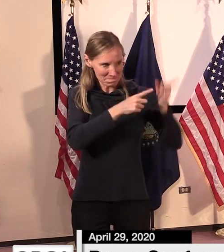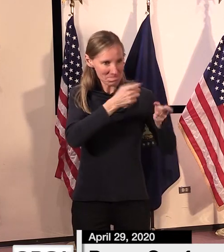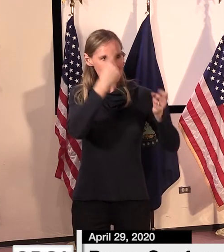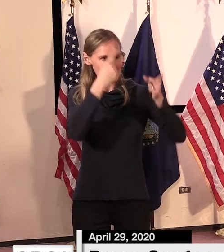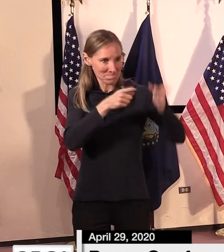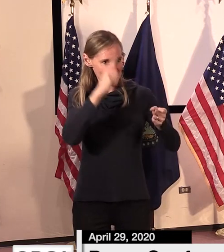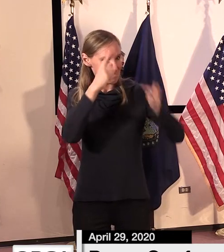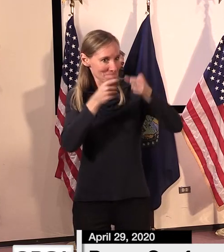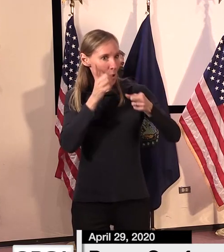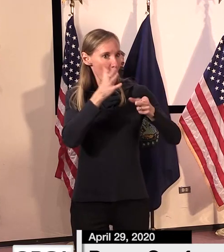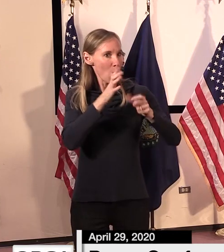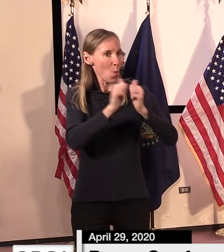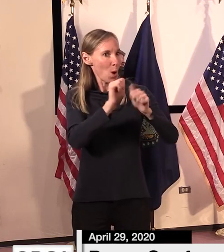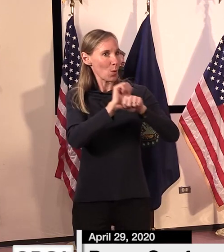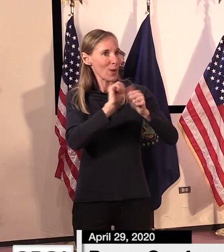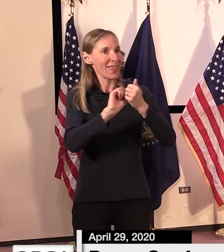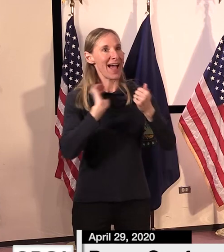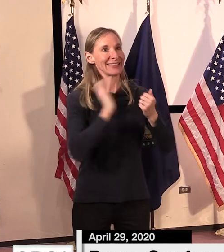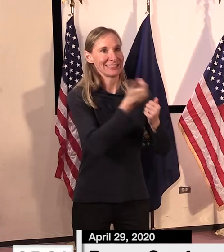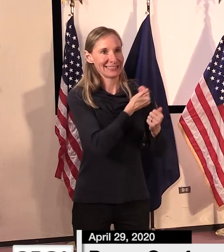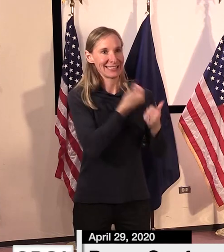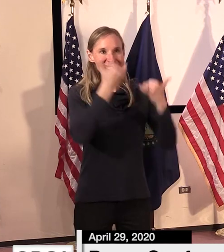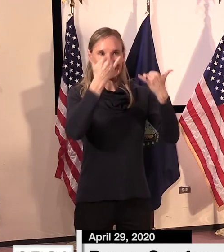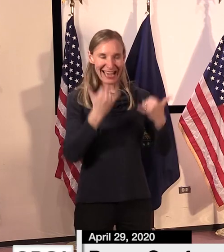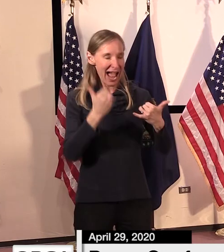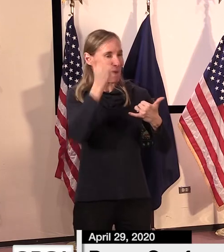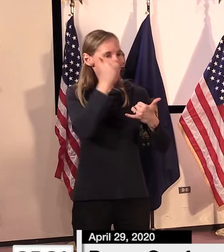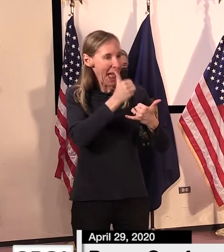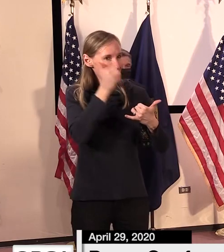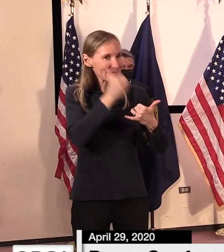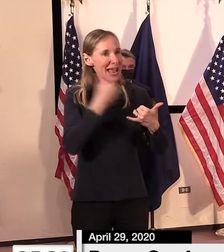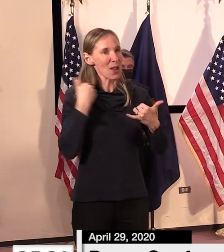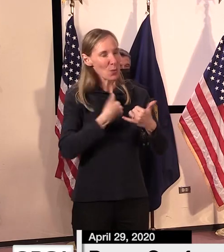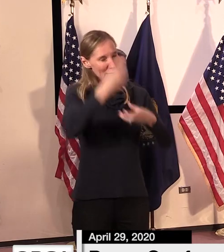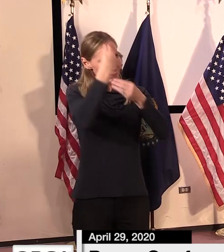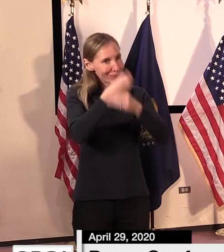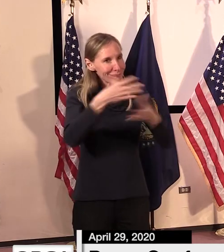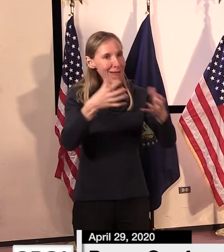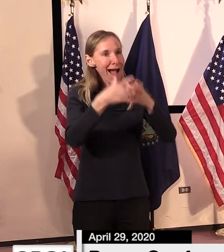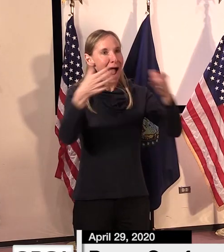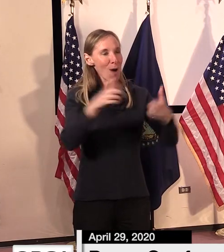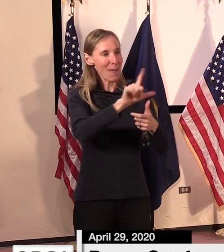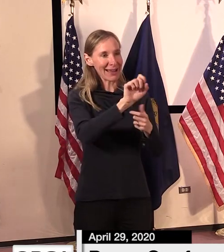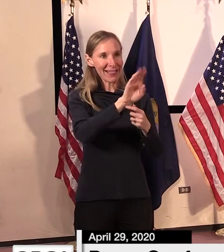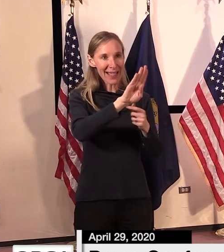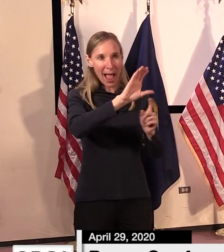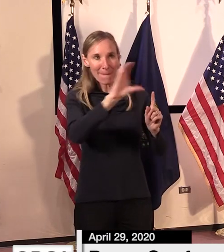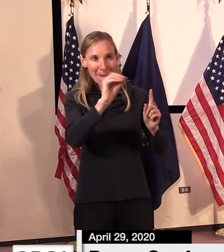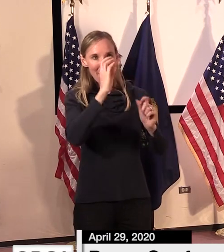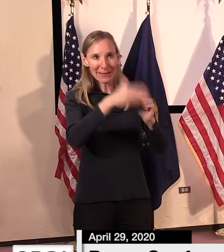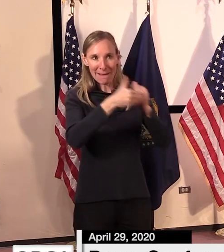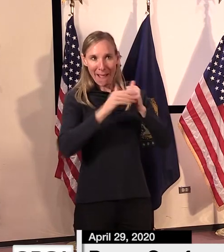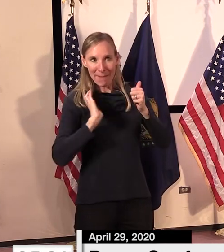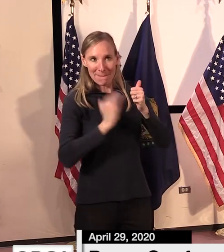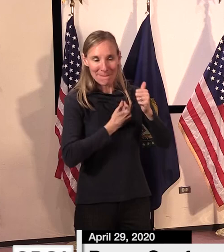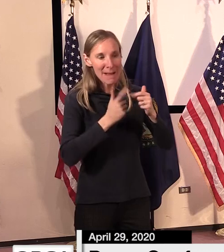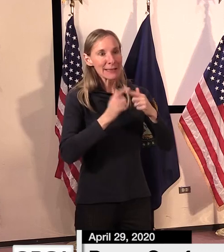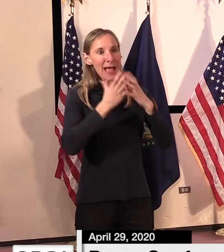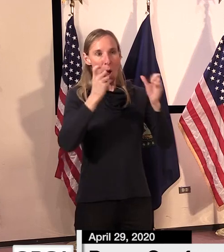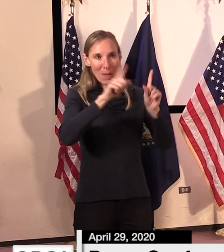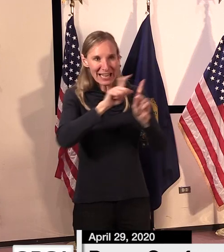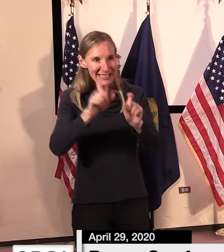that we do not report out all of our laboratory capabilities and capacities. We've been laser focused on